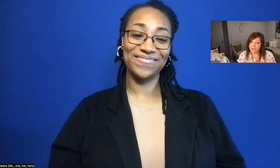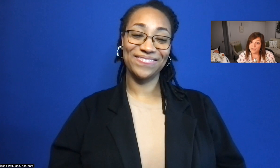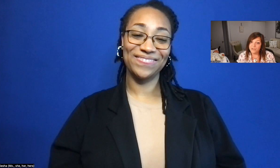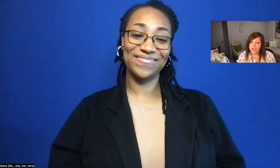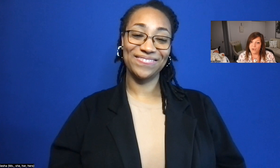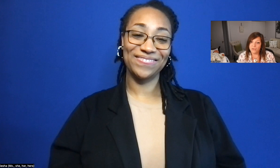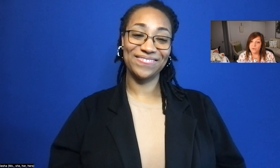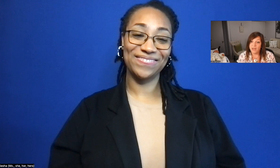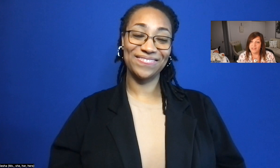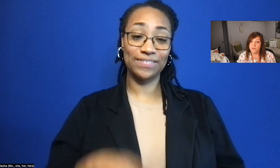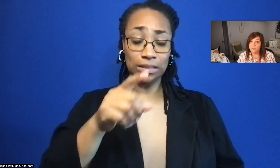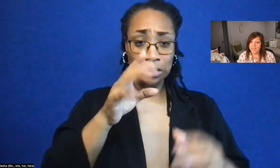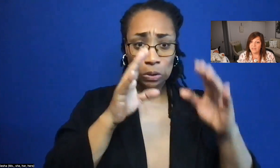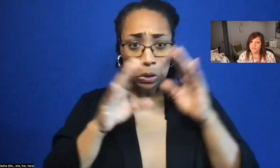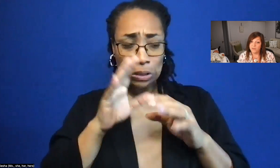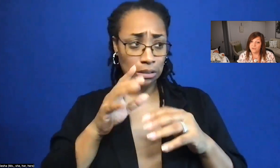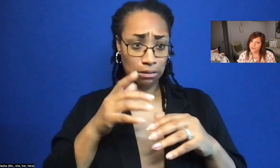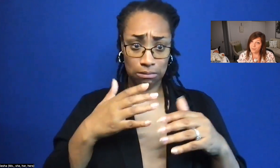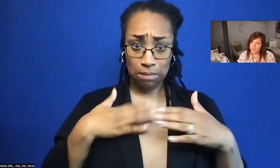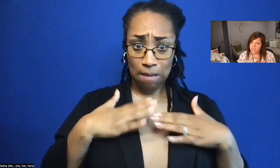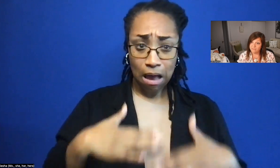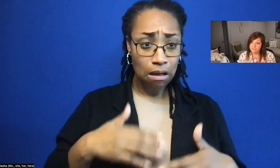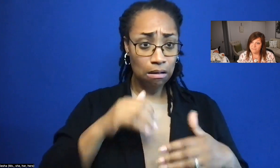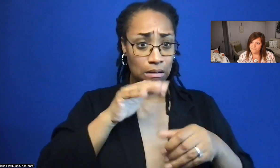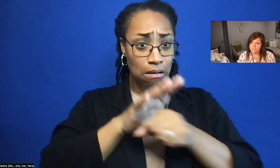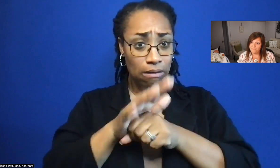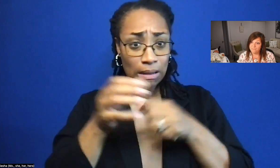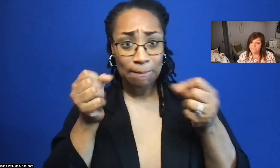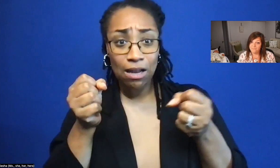How do you know your body will make enough milk for your baby?